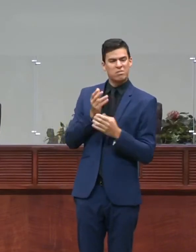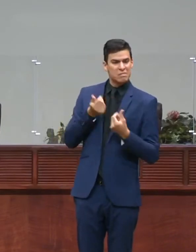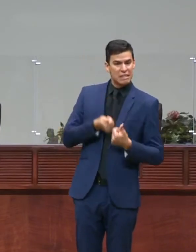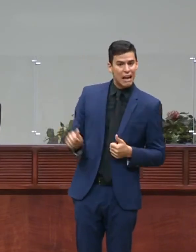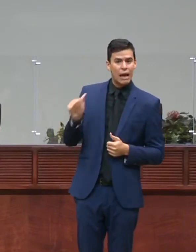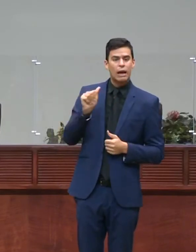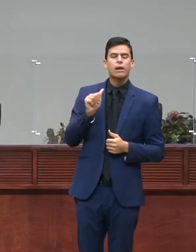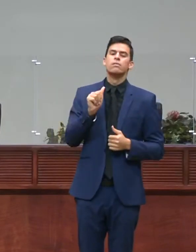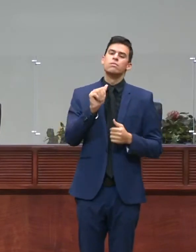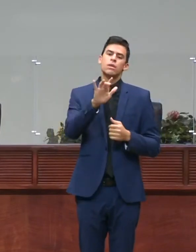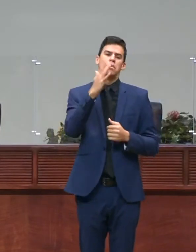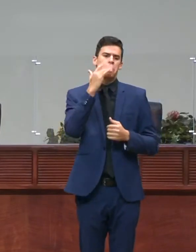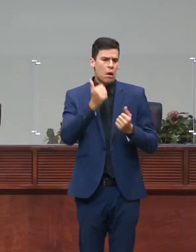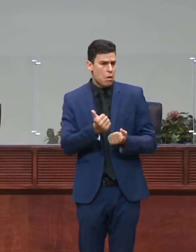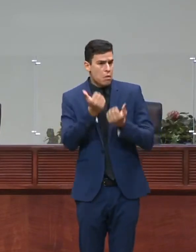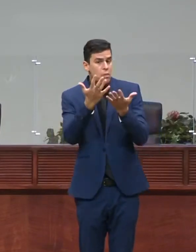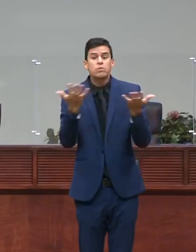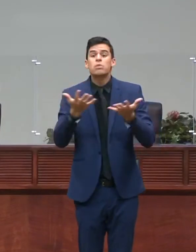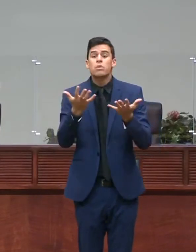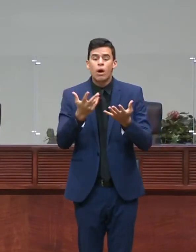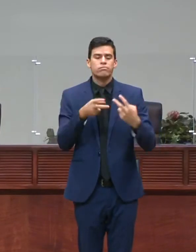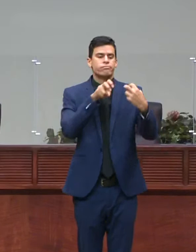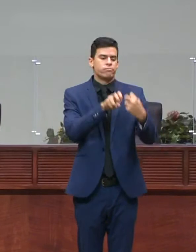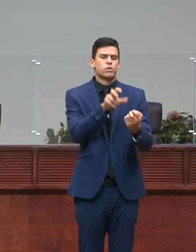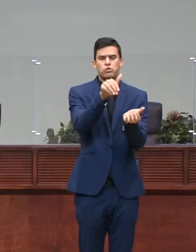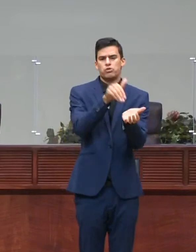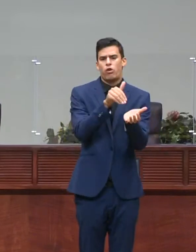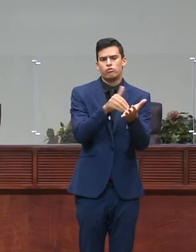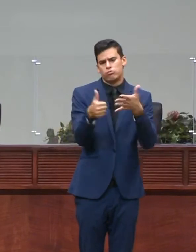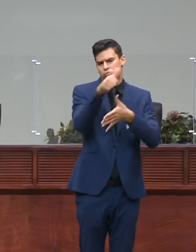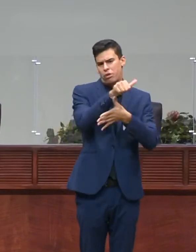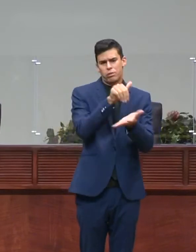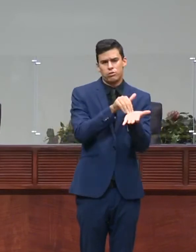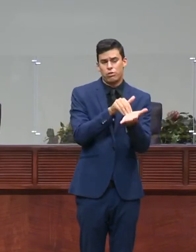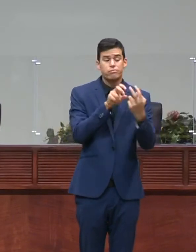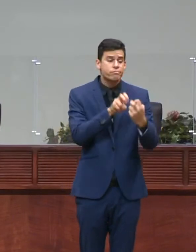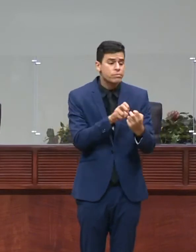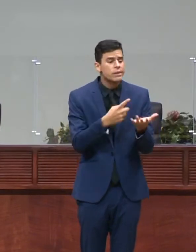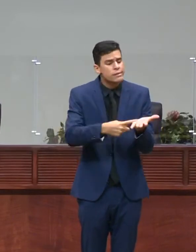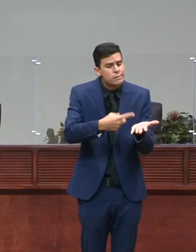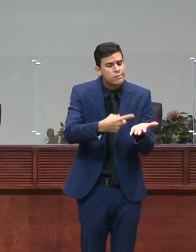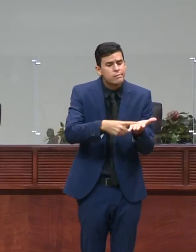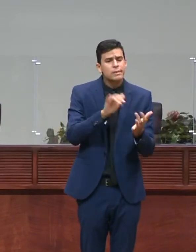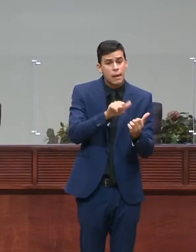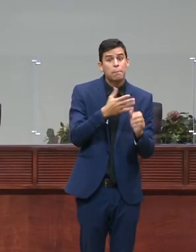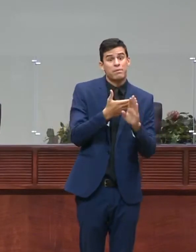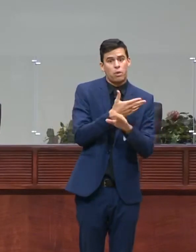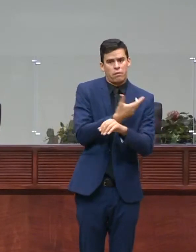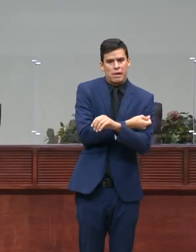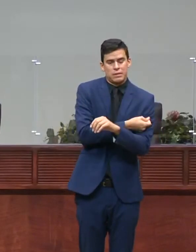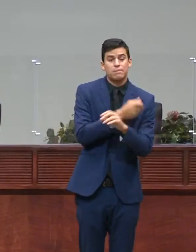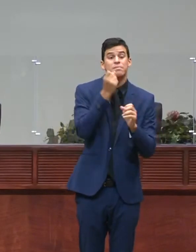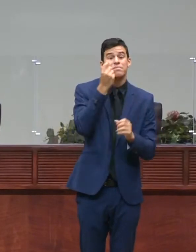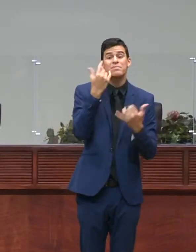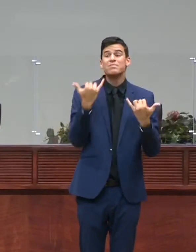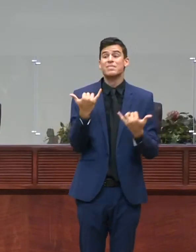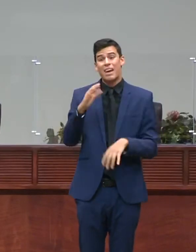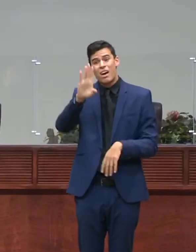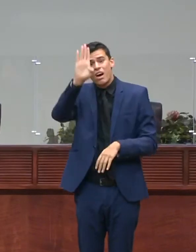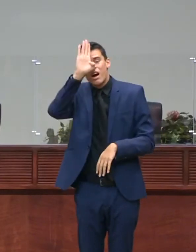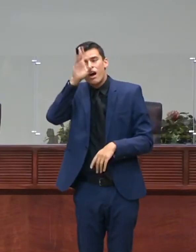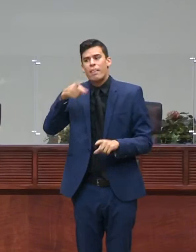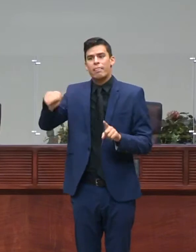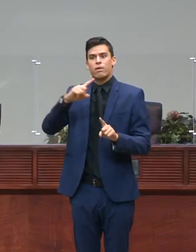see that it's adequate for them. But the firefighters, they have a riskier job than they should be concerned for a